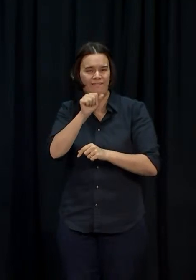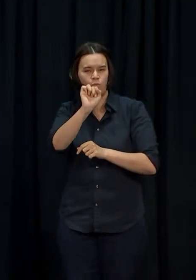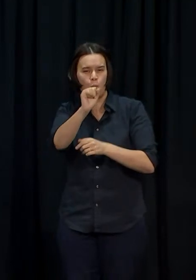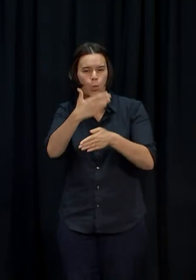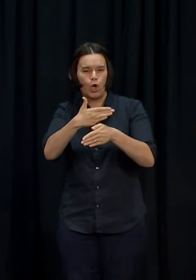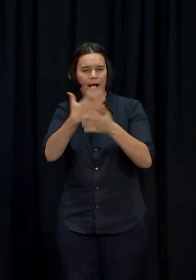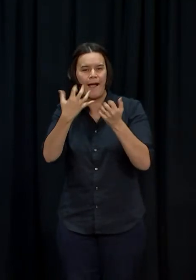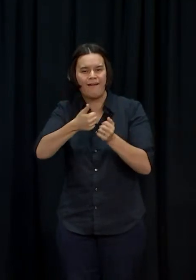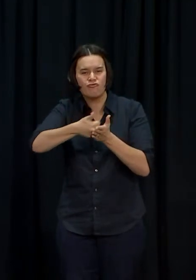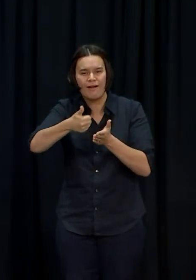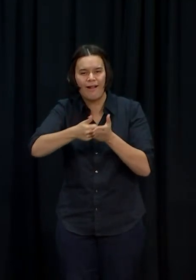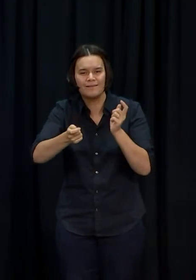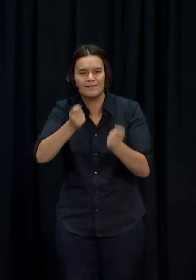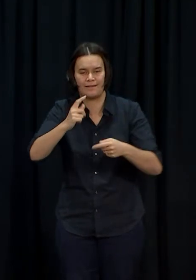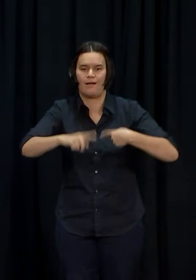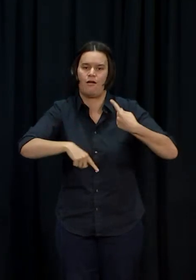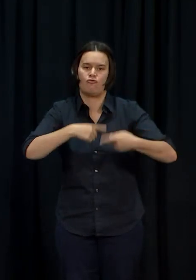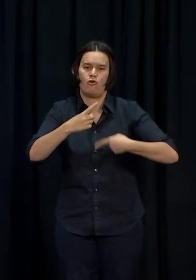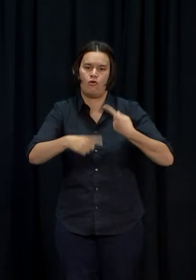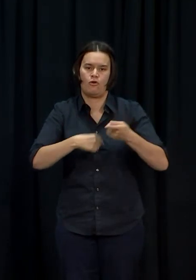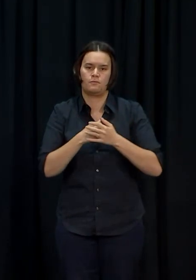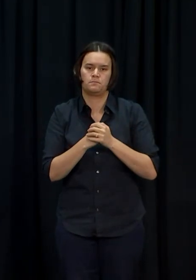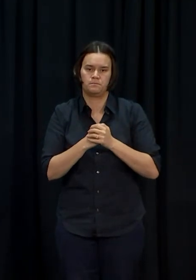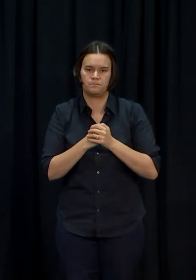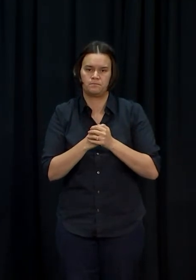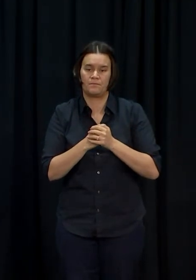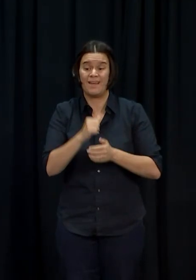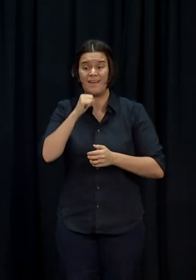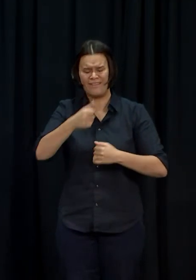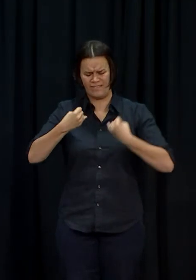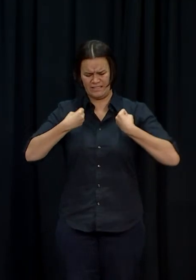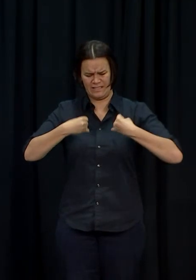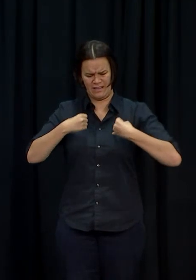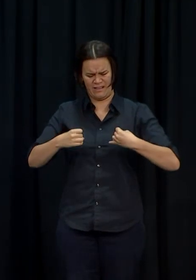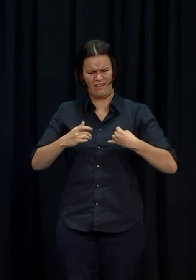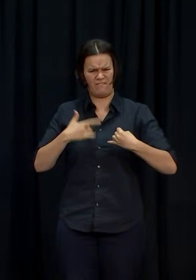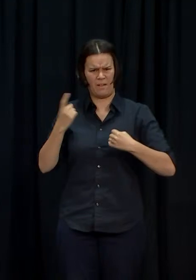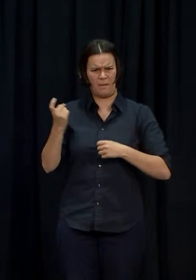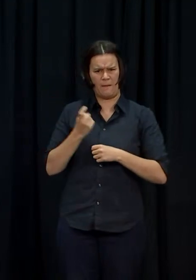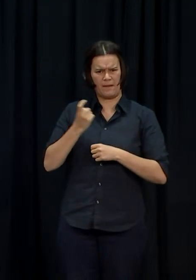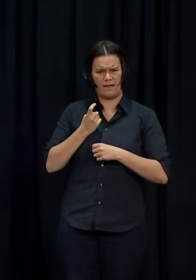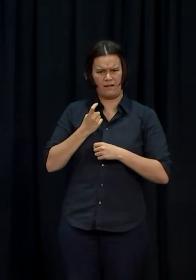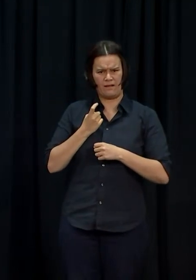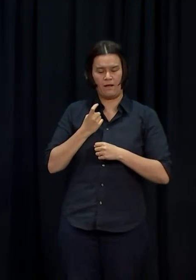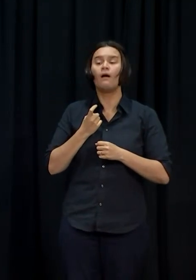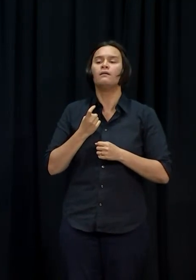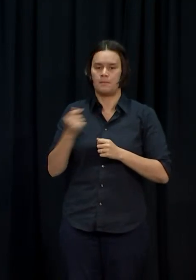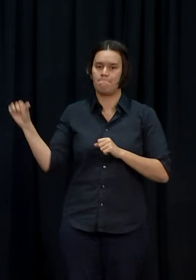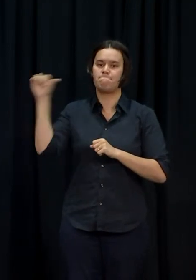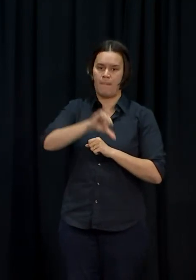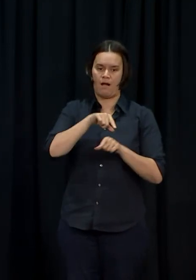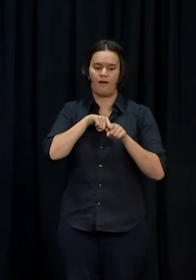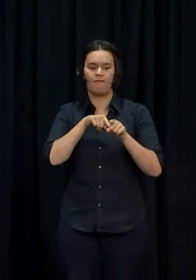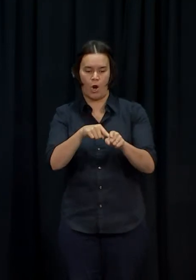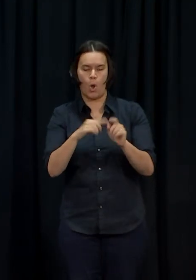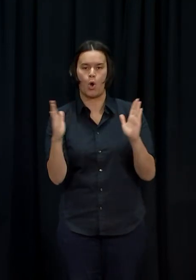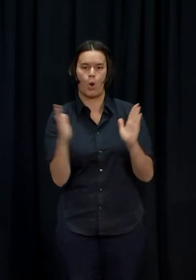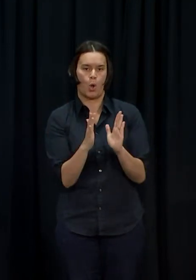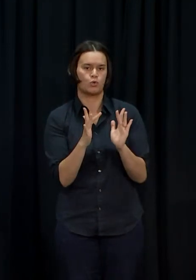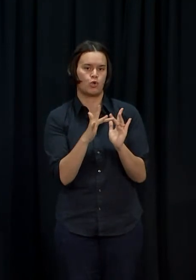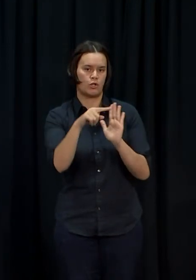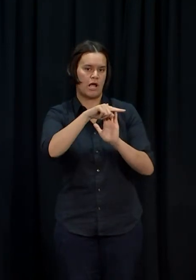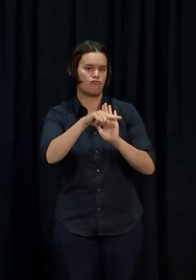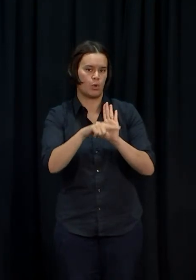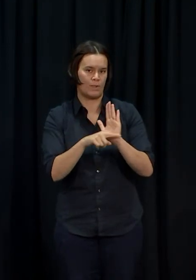the worker will follow the public health advice for close contacts with symptoms. Testing remains a cornerstone of our